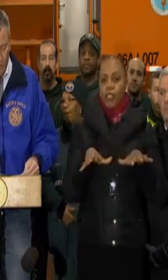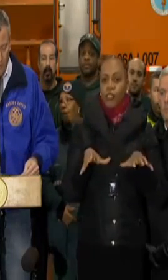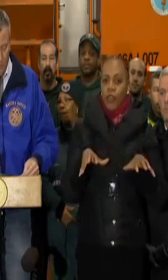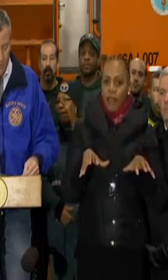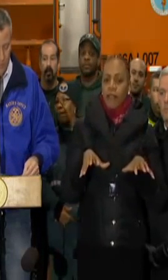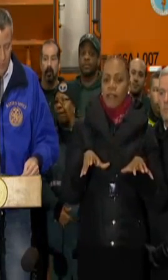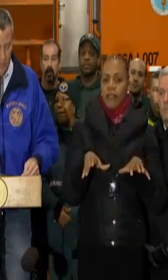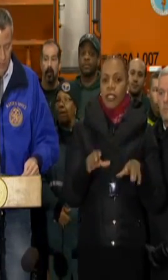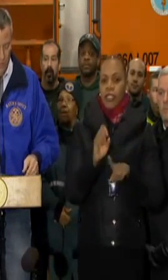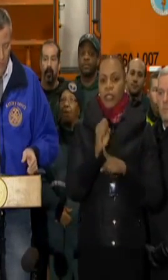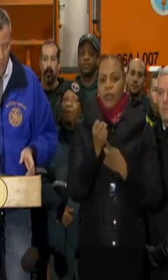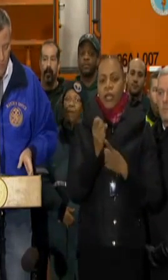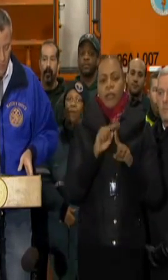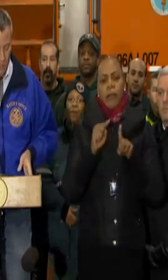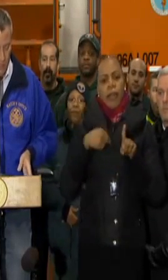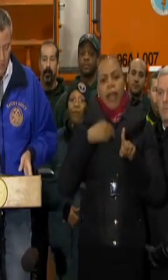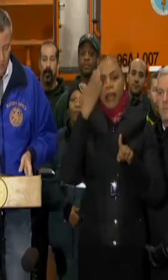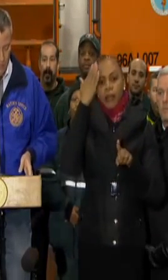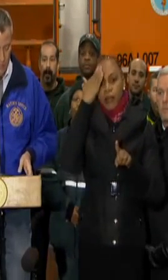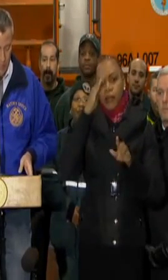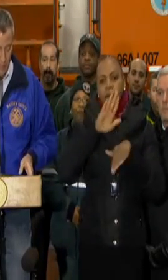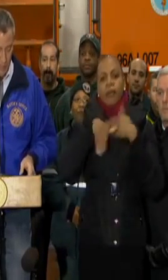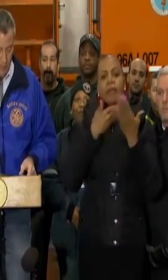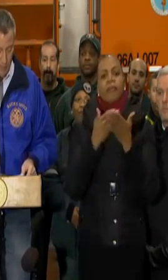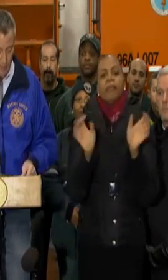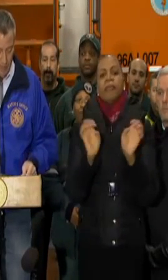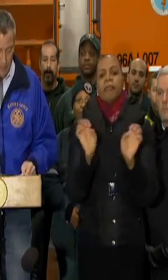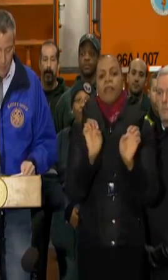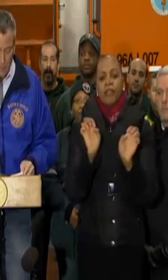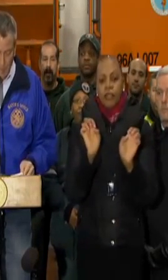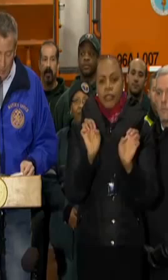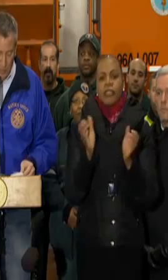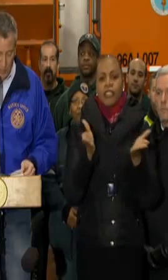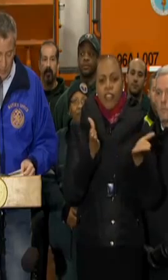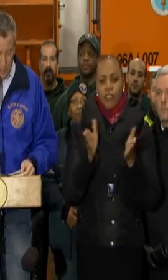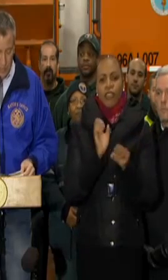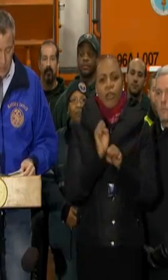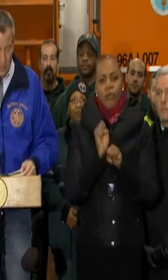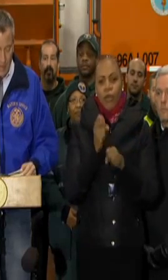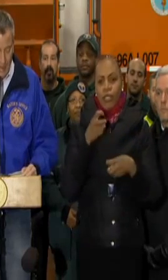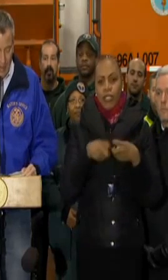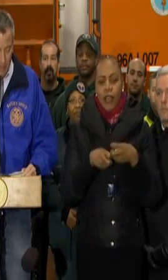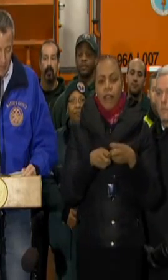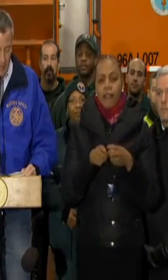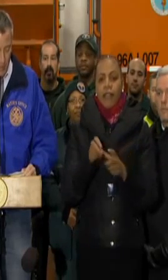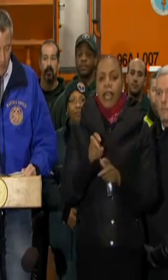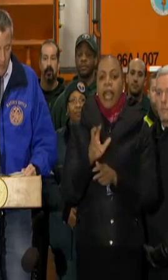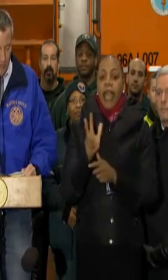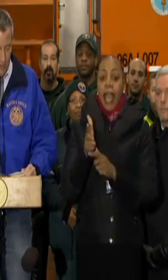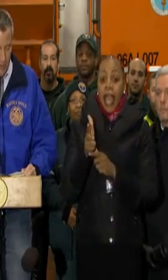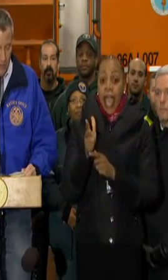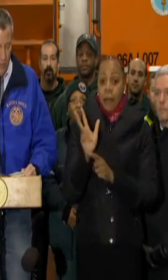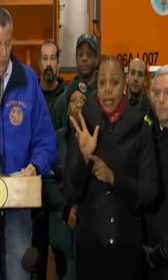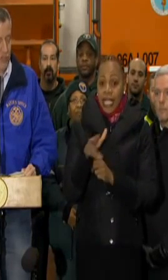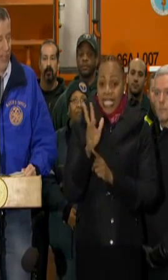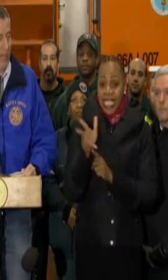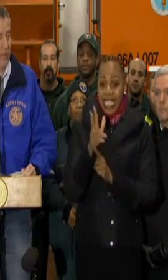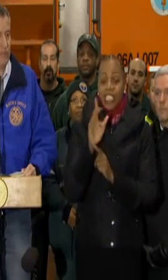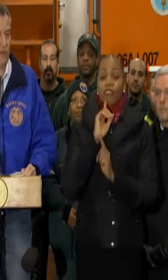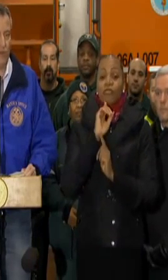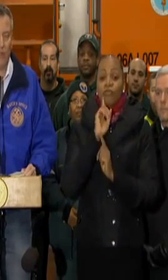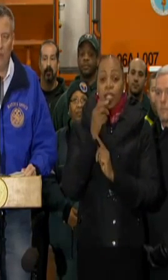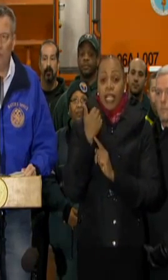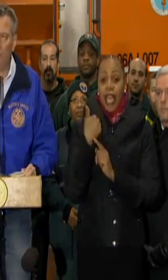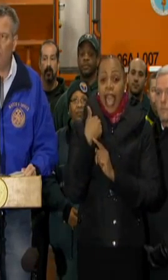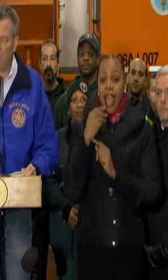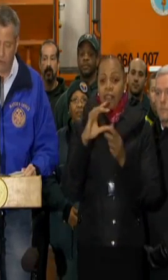all of our emergency services are working hard to reduce that delay. Ambulances have been outfitted with